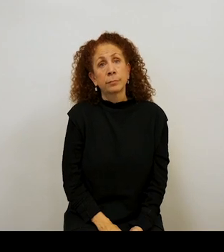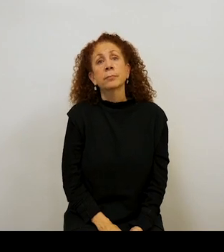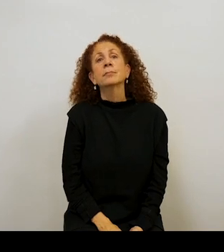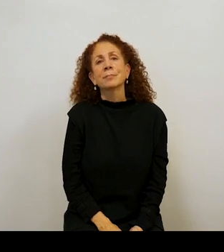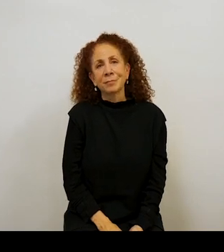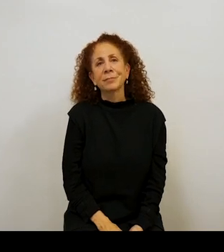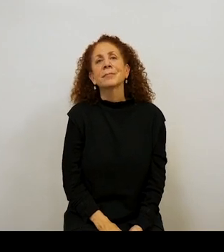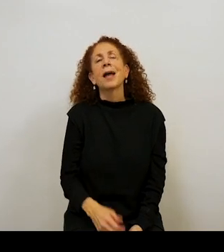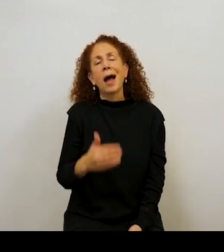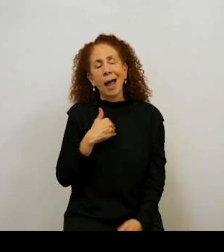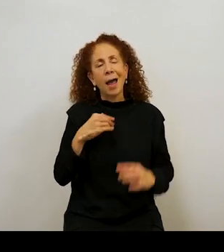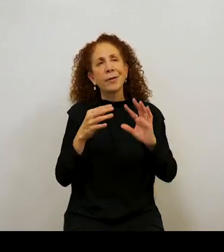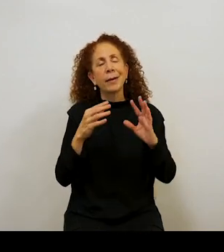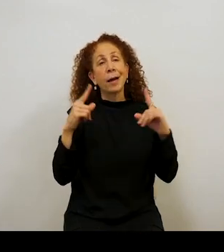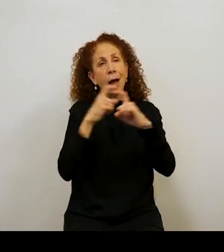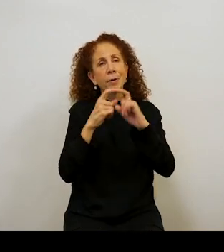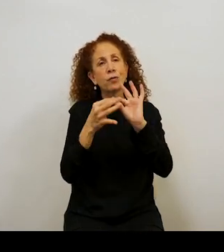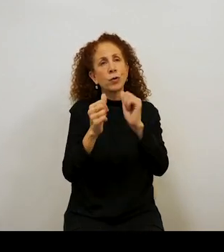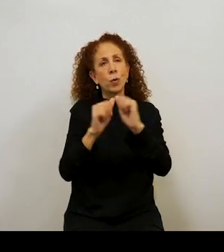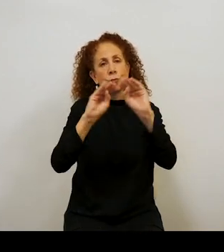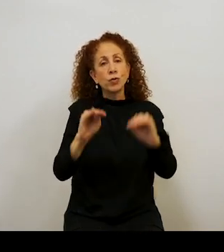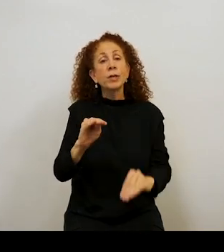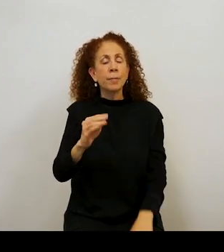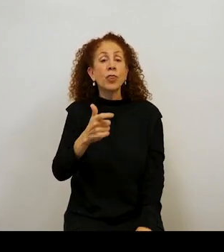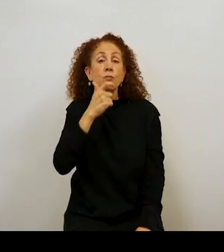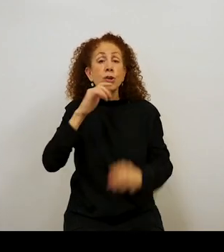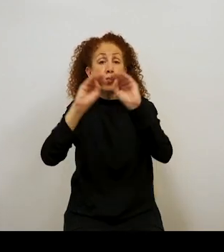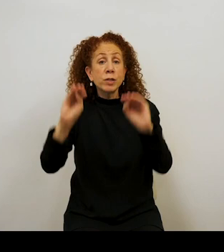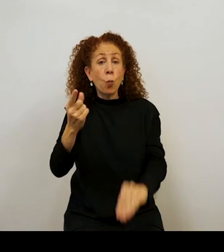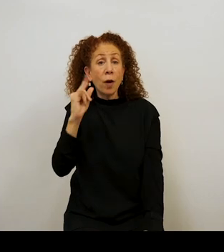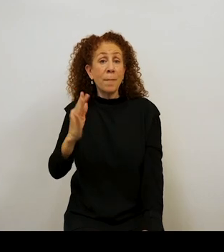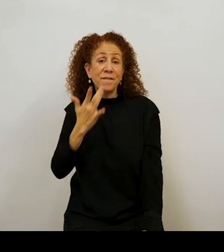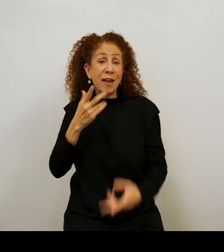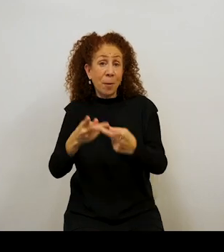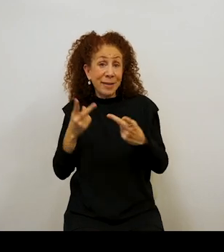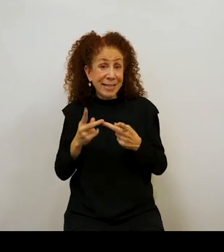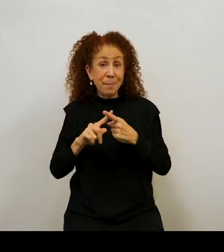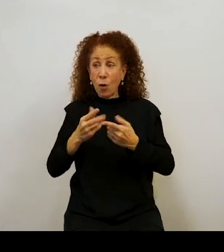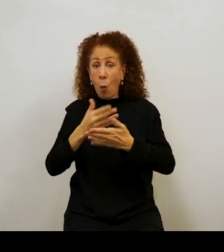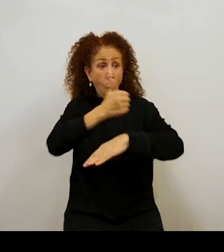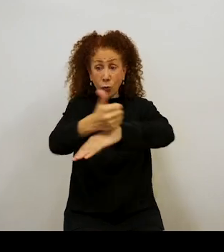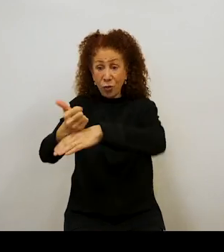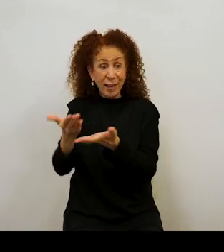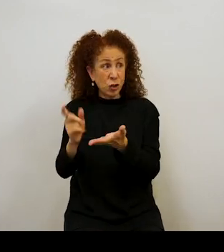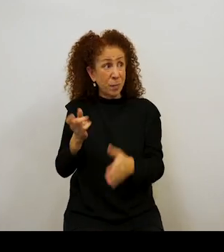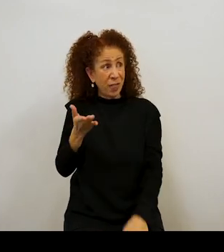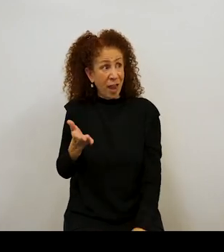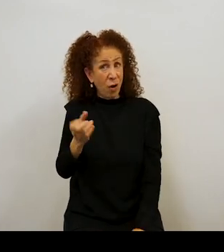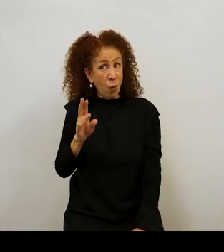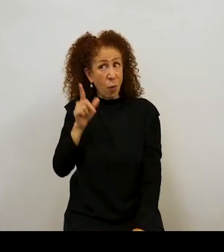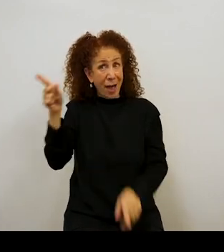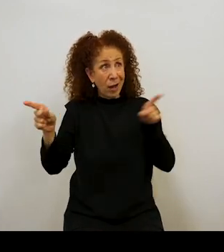complicated relationships to museums. The British Museum is one of my favorite places. Should all those things be in there rather than back